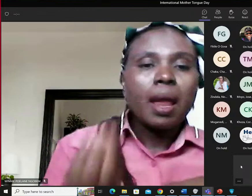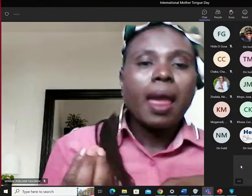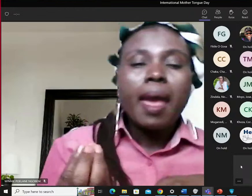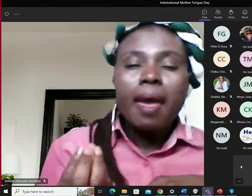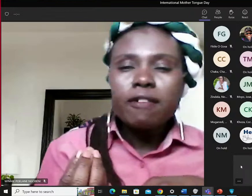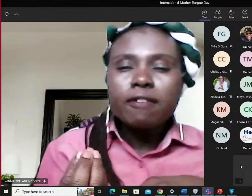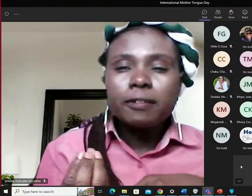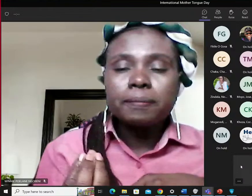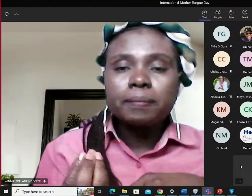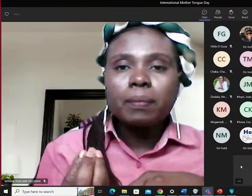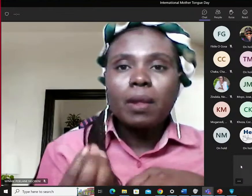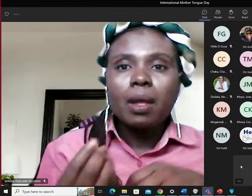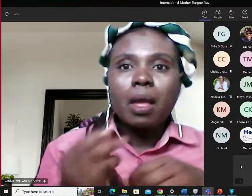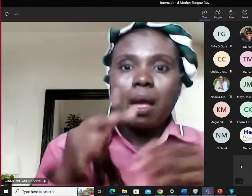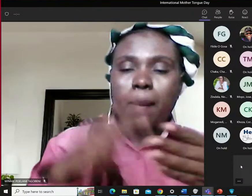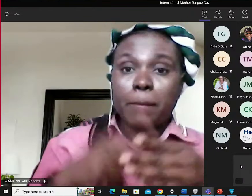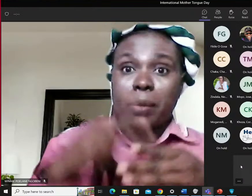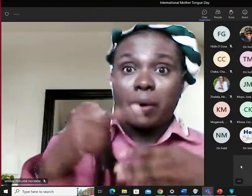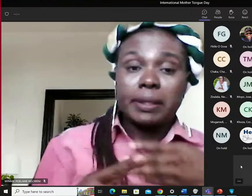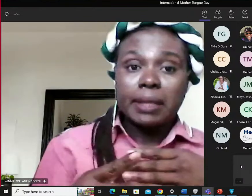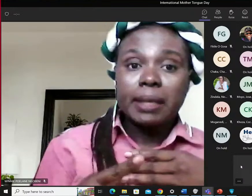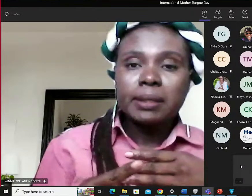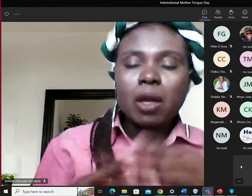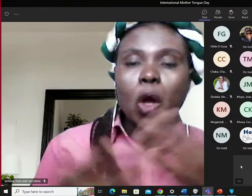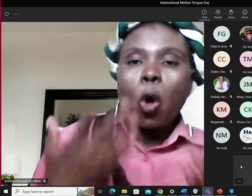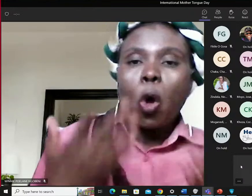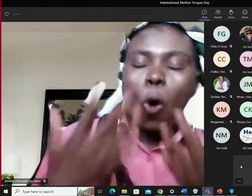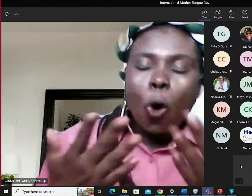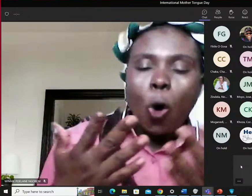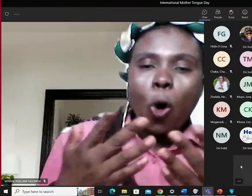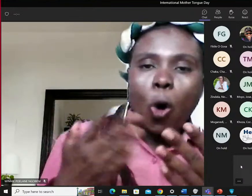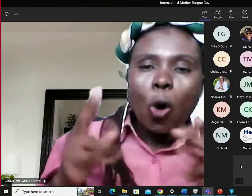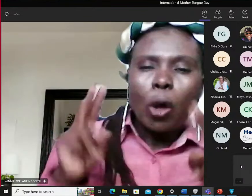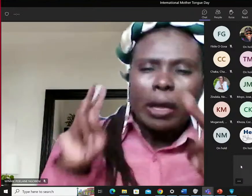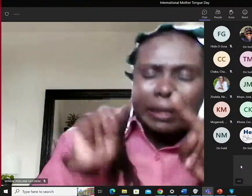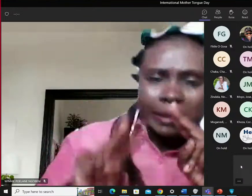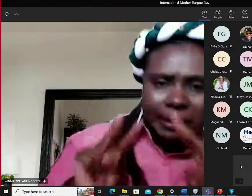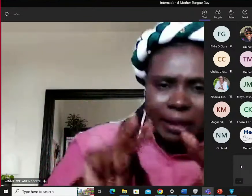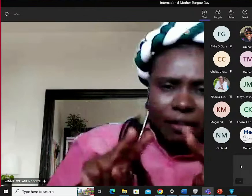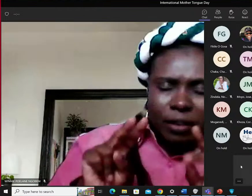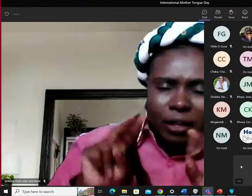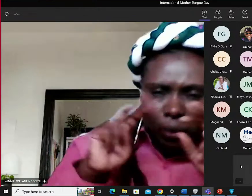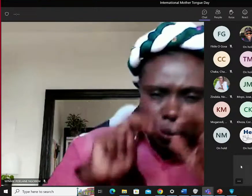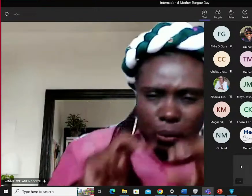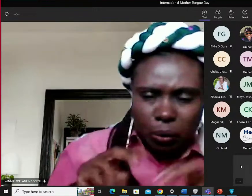project or a survey that will look into that. Dr. Shoba, have you heard me?